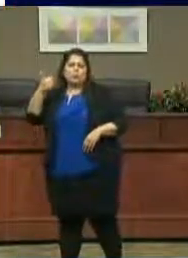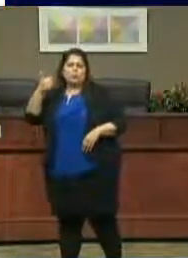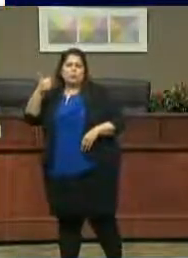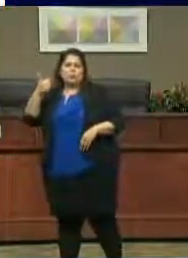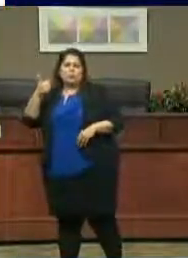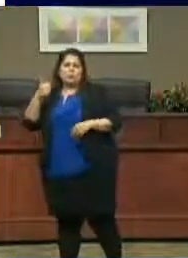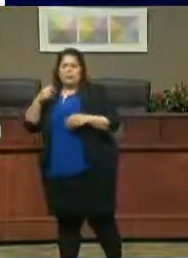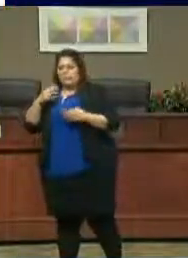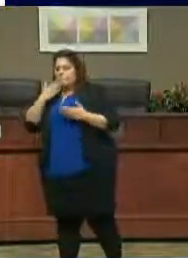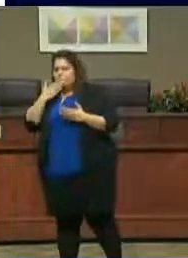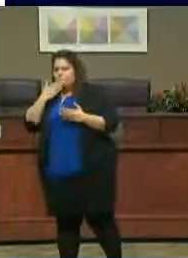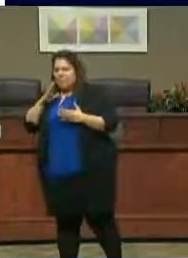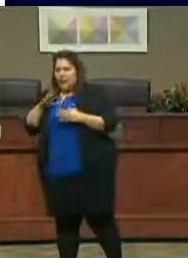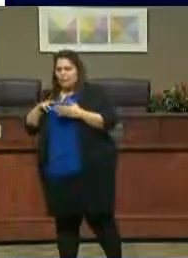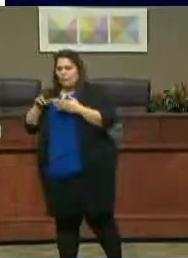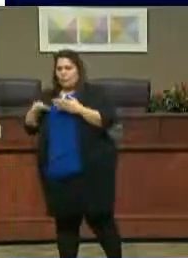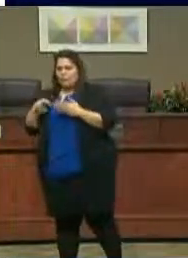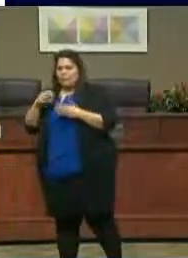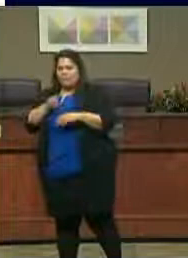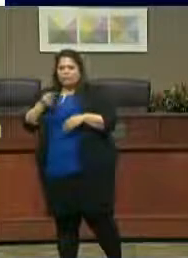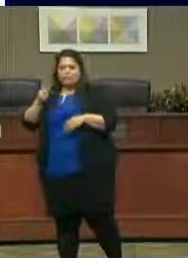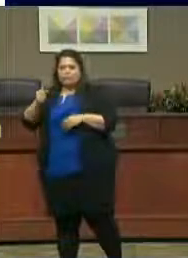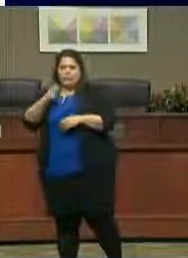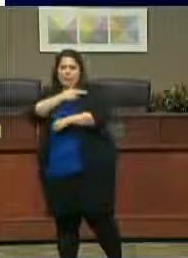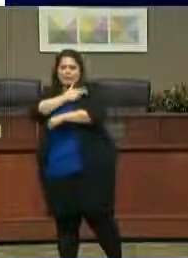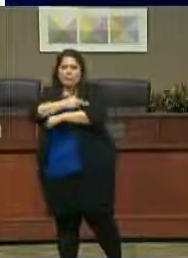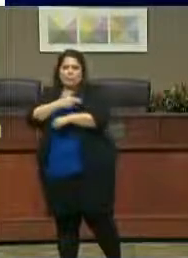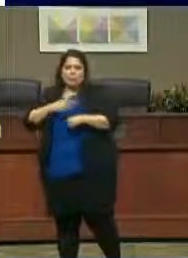health outcomes if you are hospitalized.